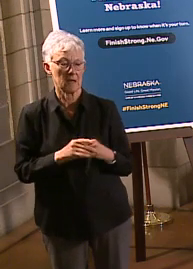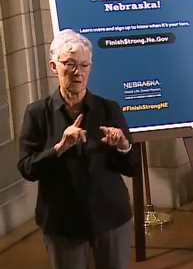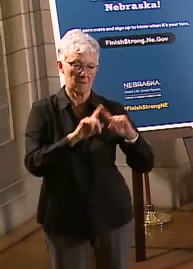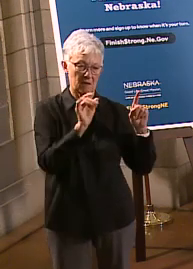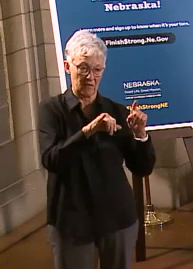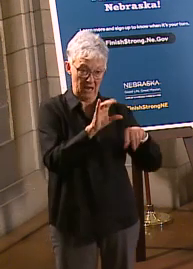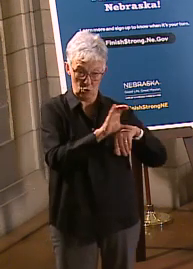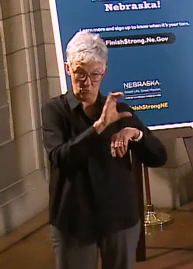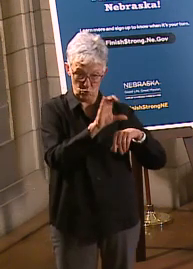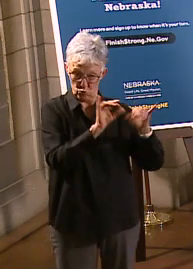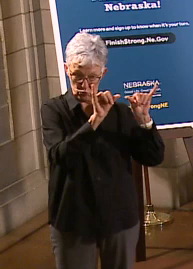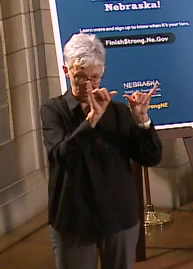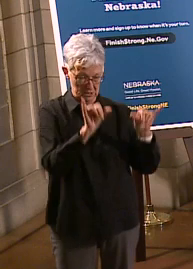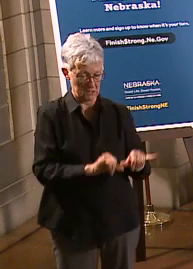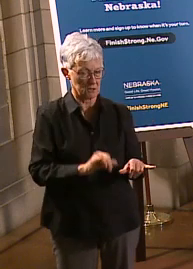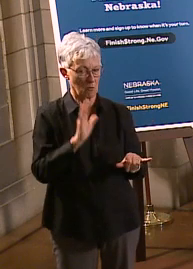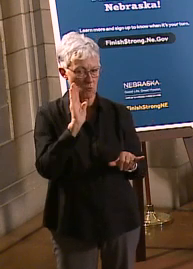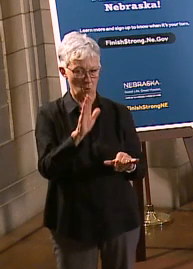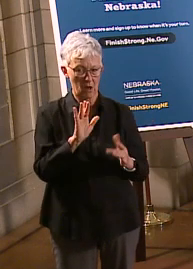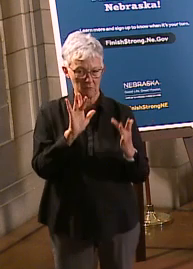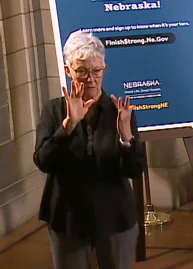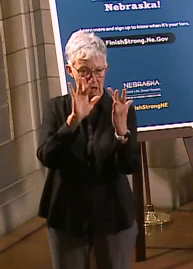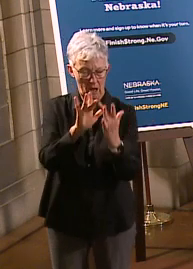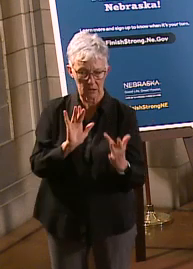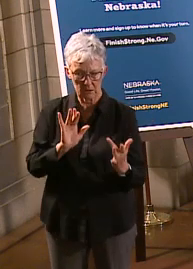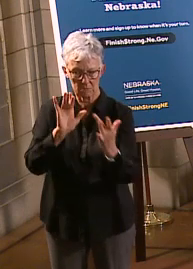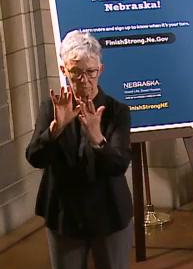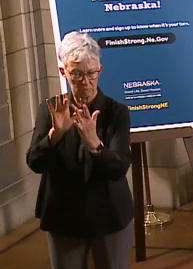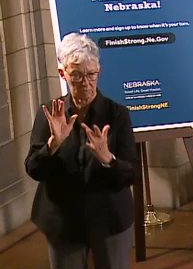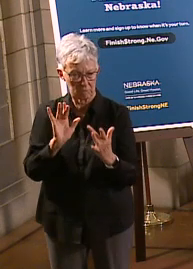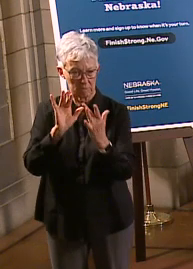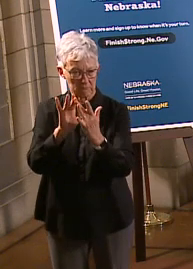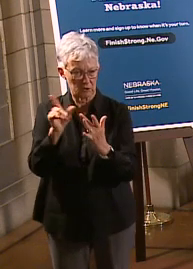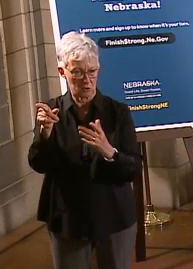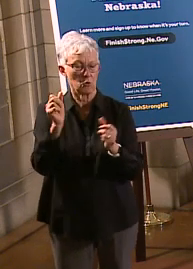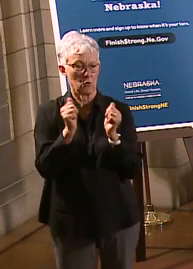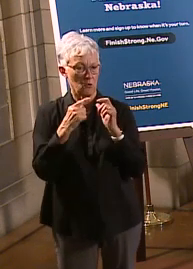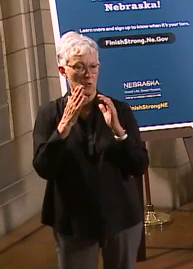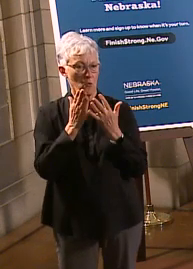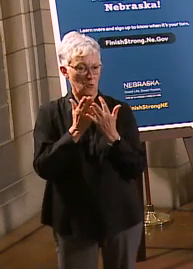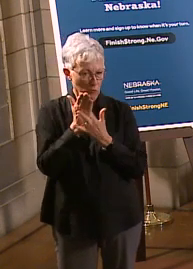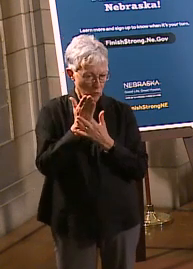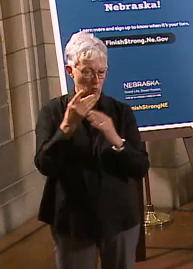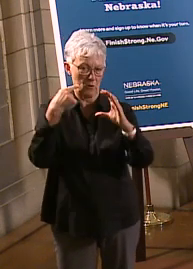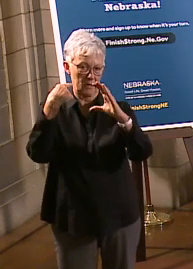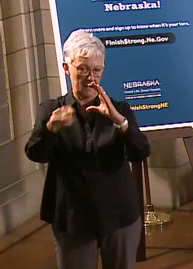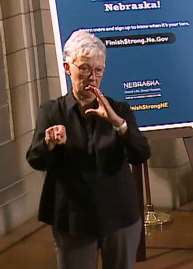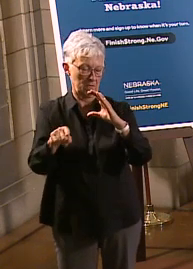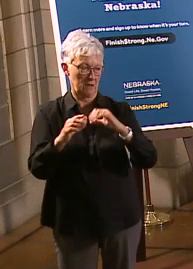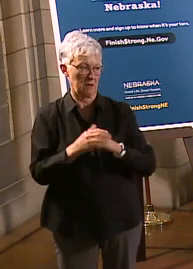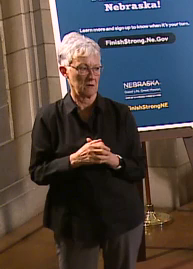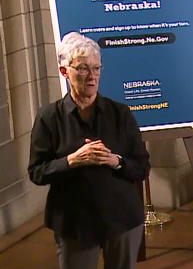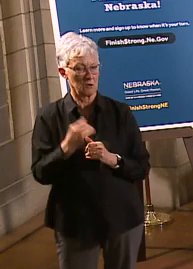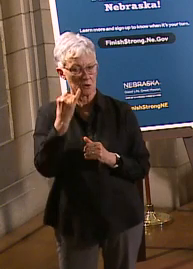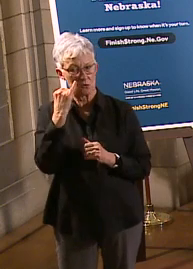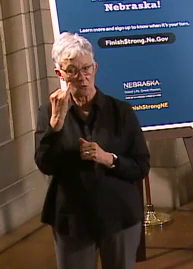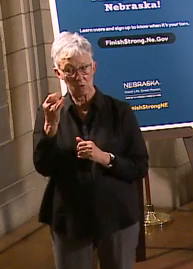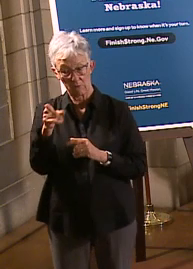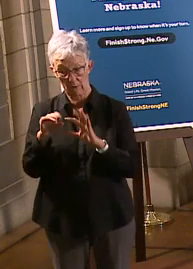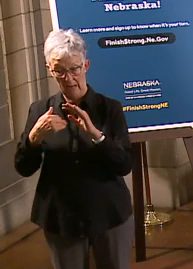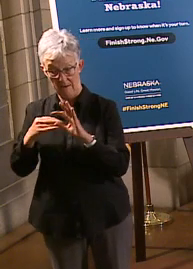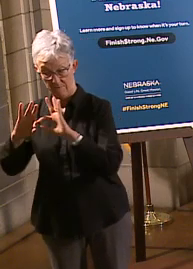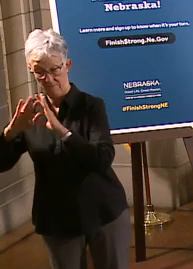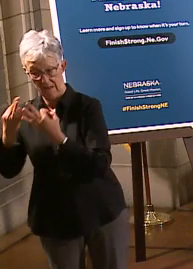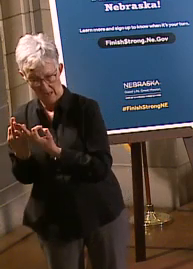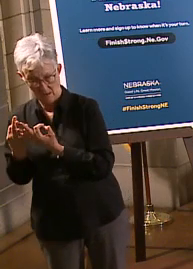we talked about if you don't have an email, the state will be getting those emails on your behalf as long as you entered their email address, and so you